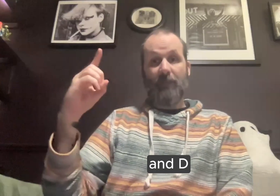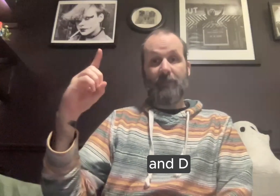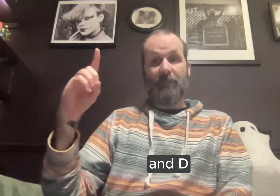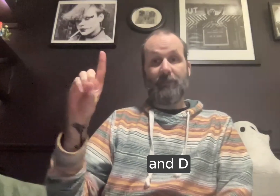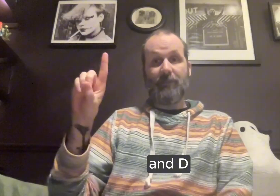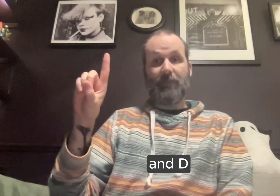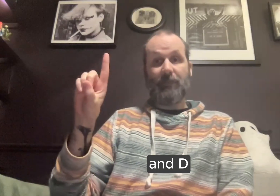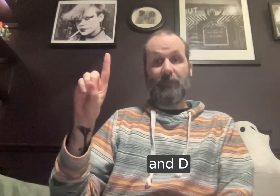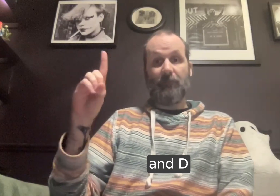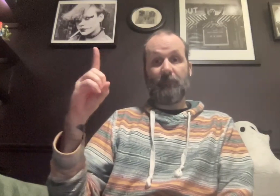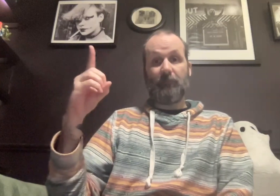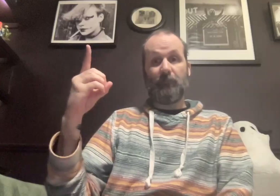and D.